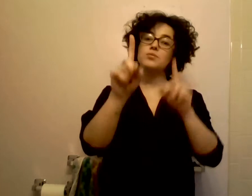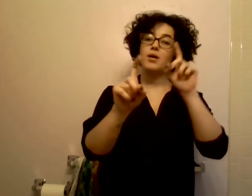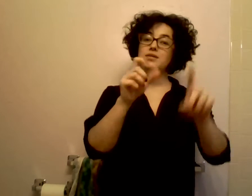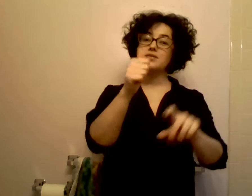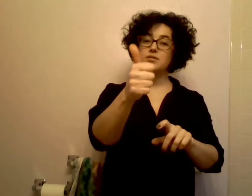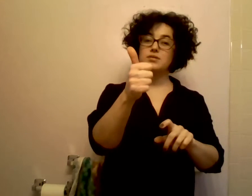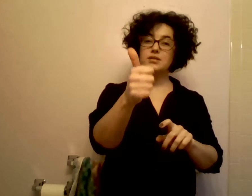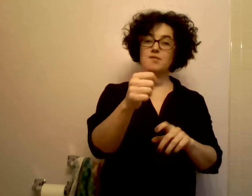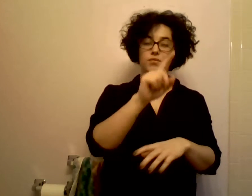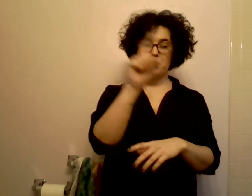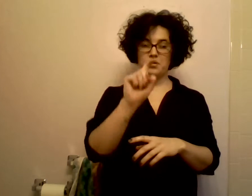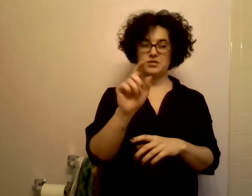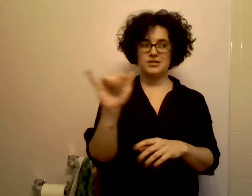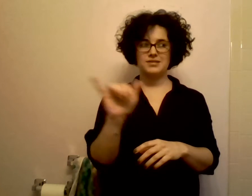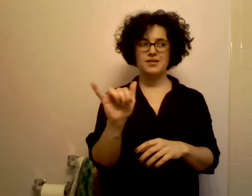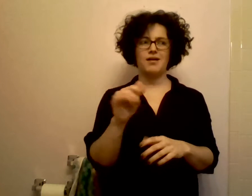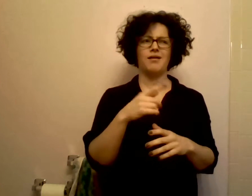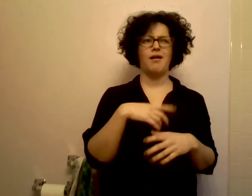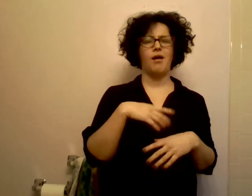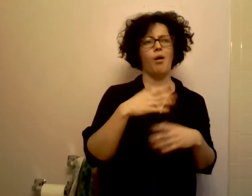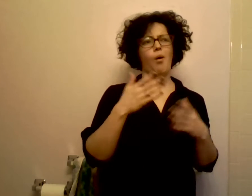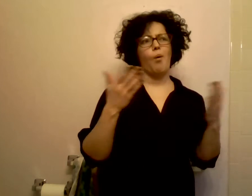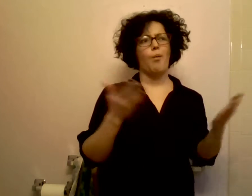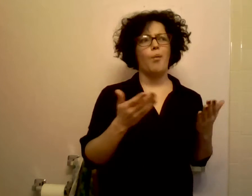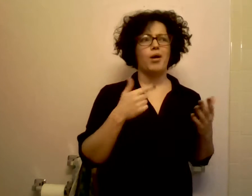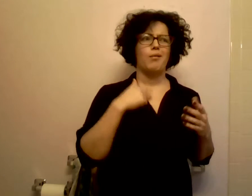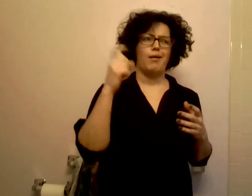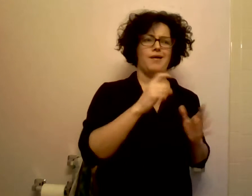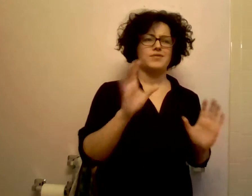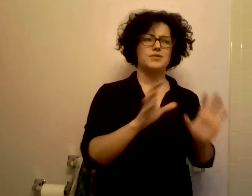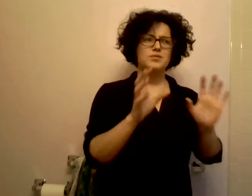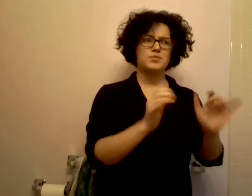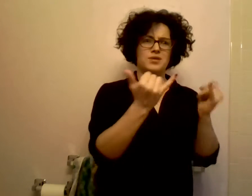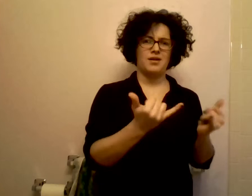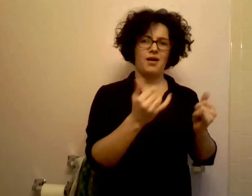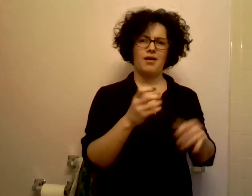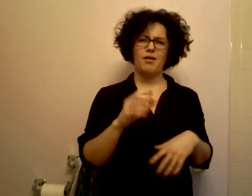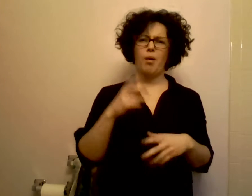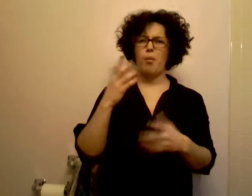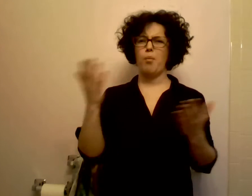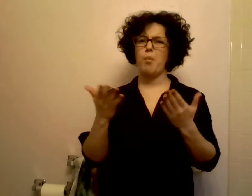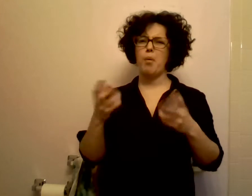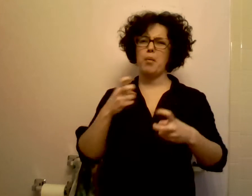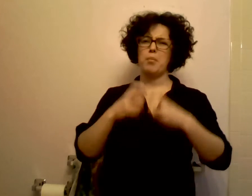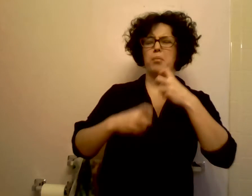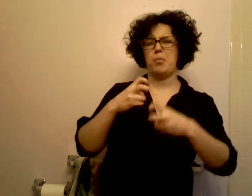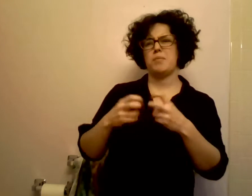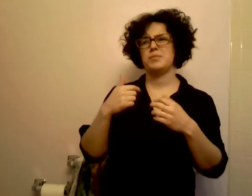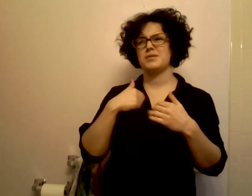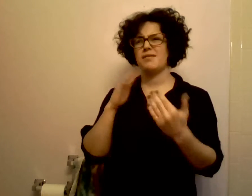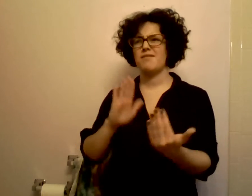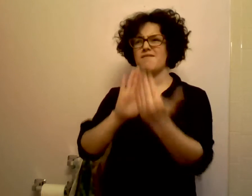today? What problems am I going to have to face? What's going to happen if I fail at the challenges facing